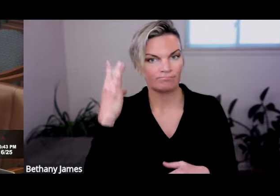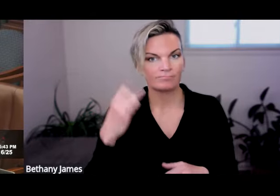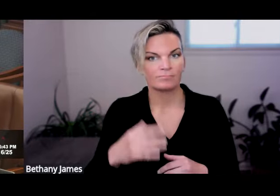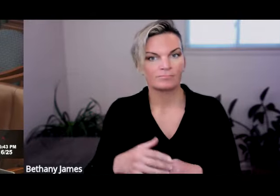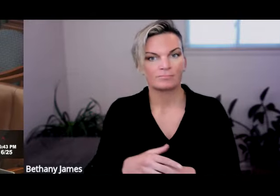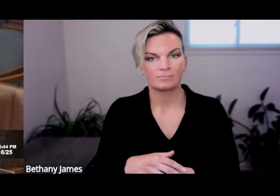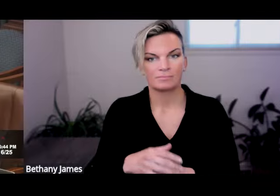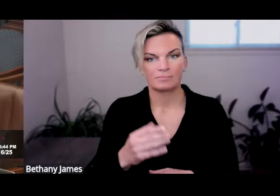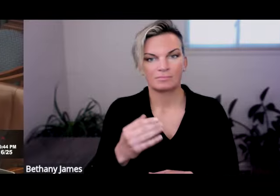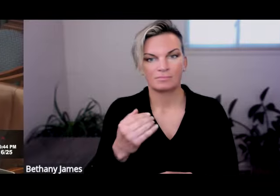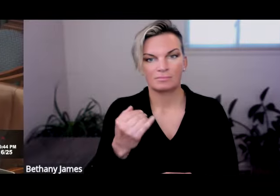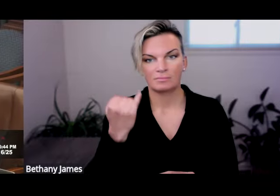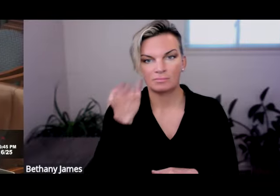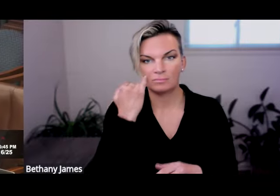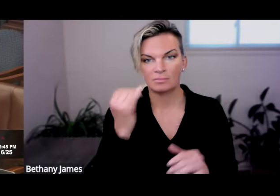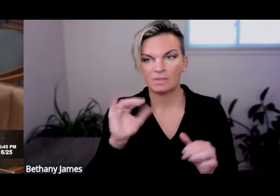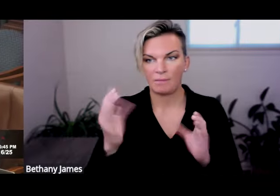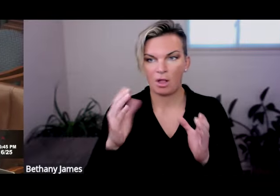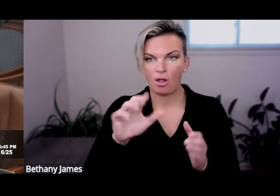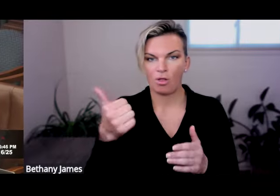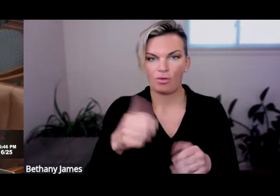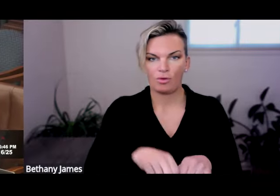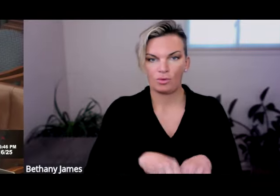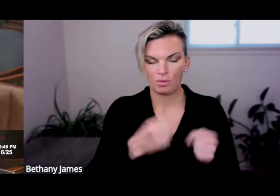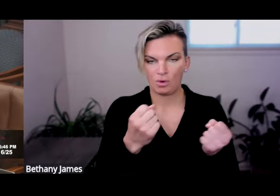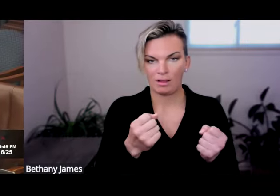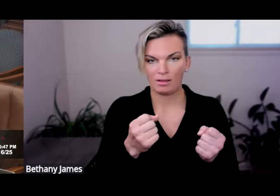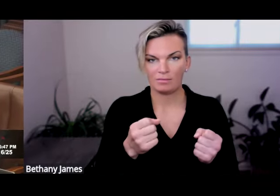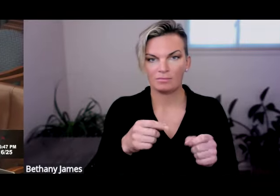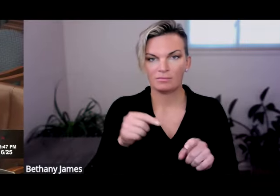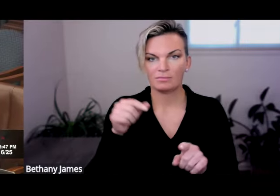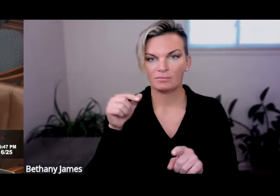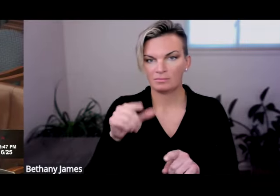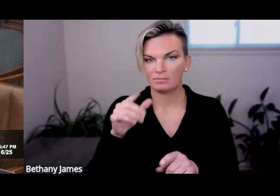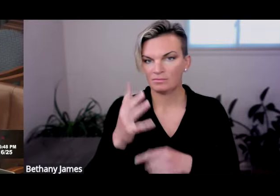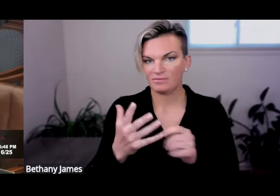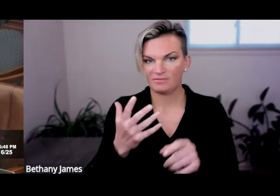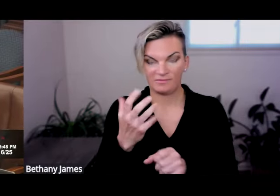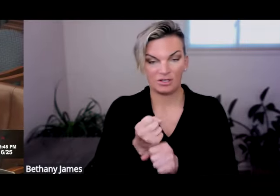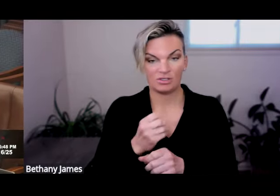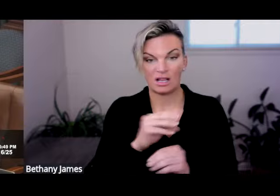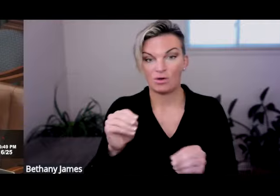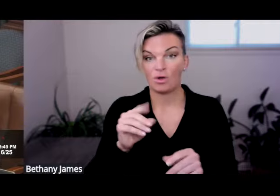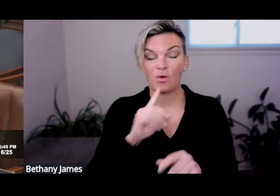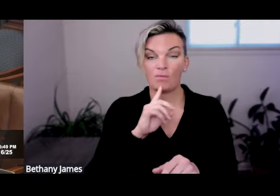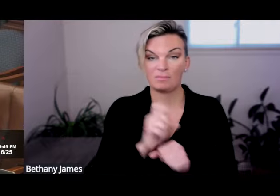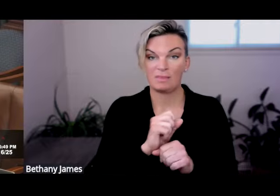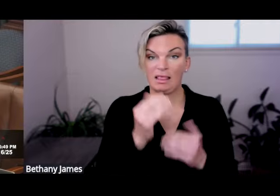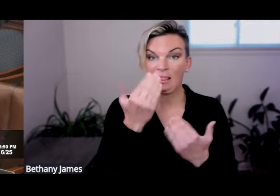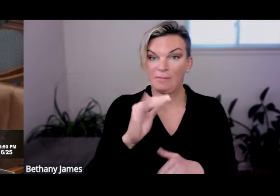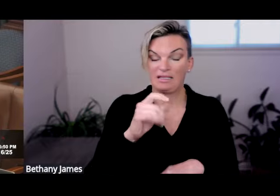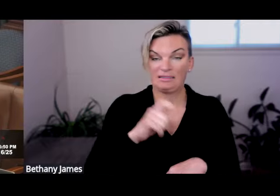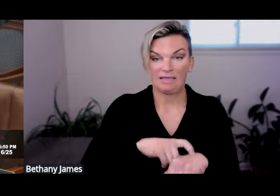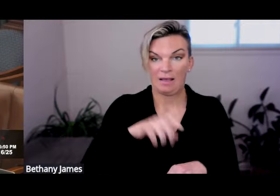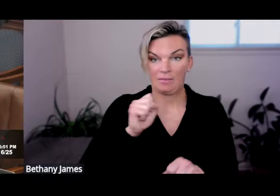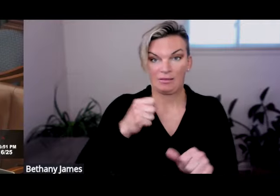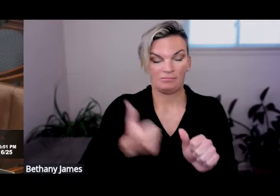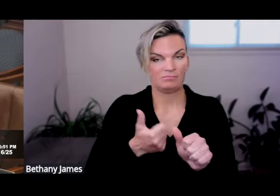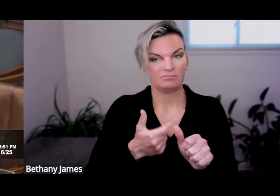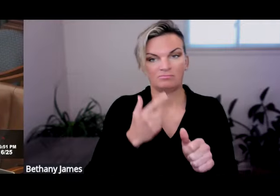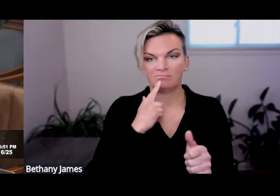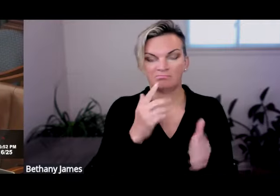put it on par with other crimes in Michigan, And no statute of limitations. and there is no statute of limitations, and I think